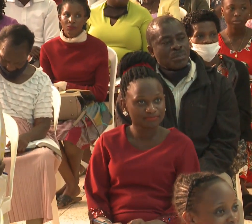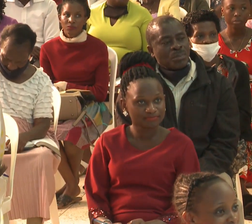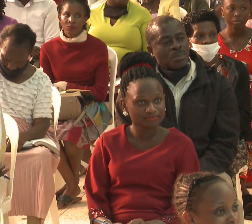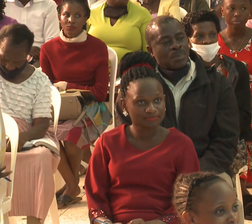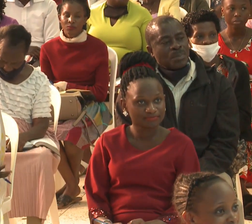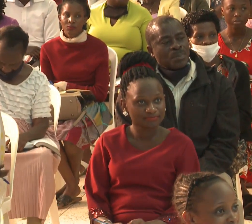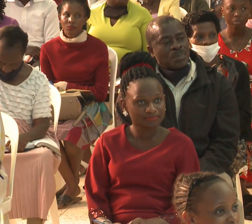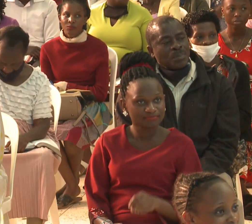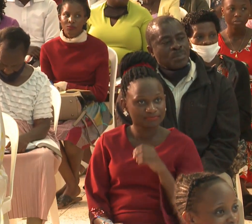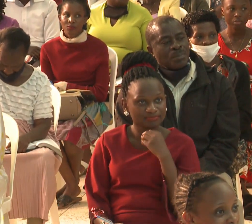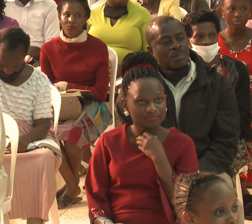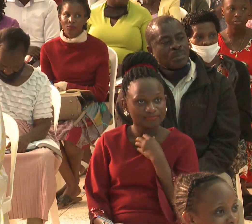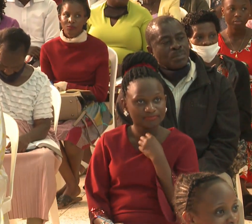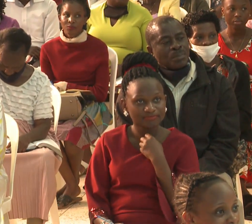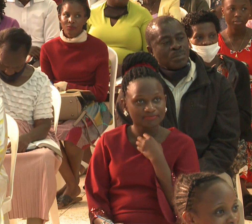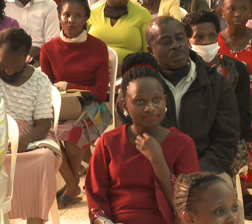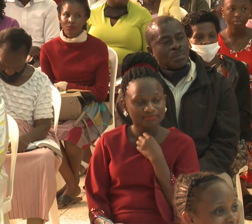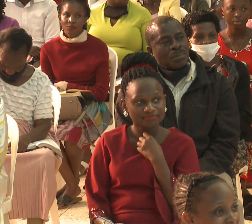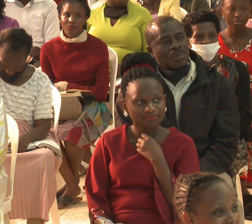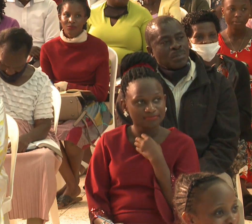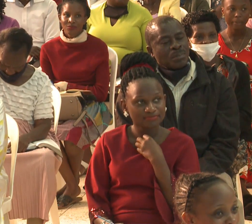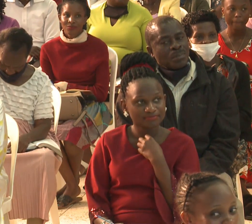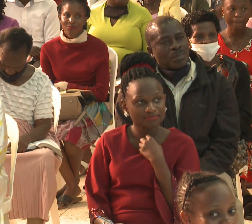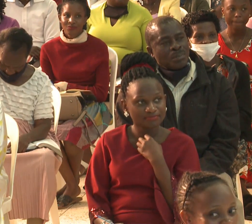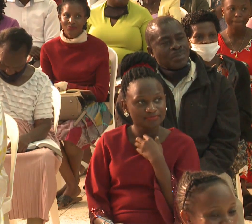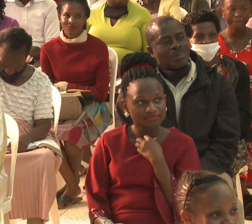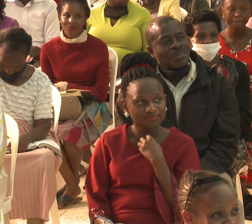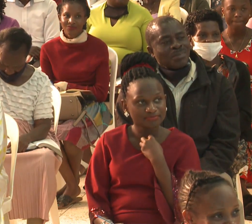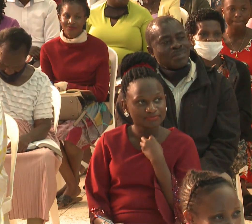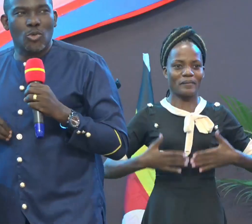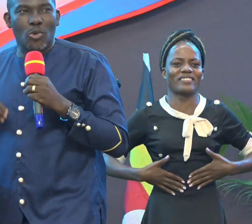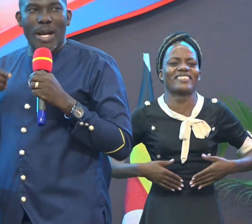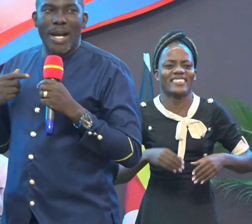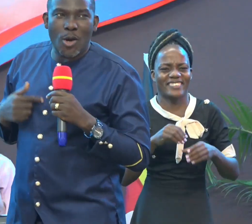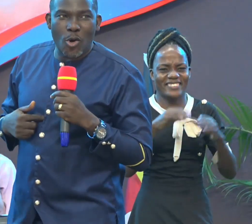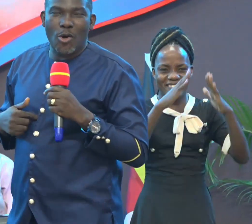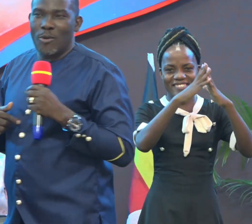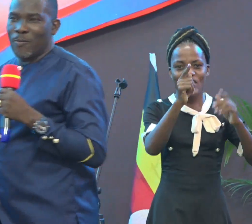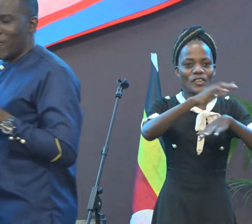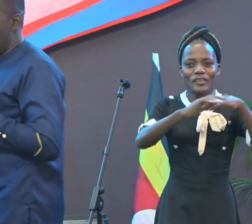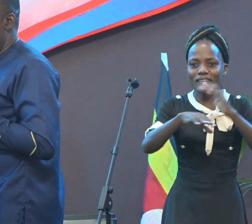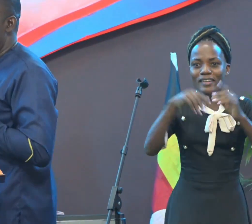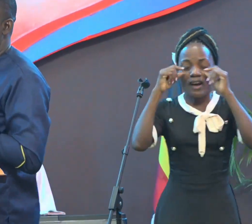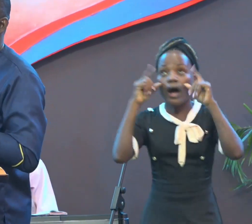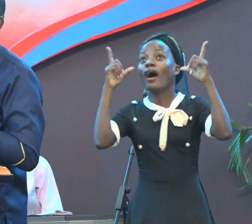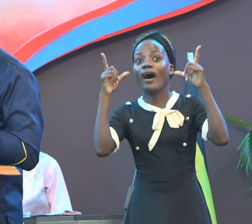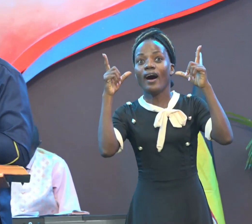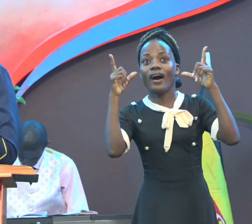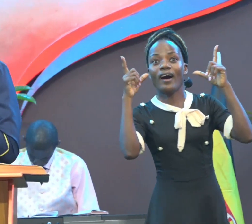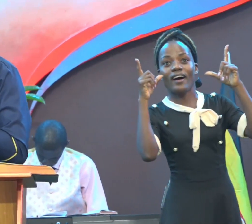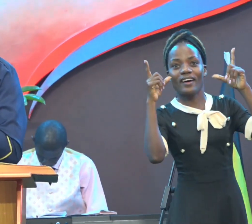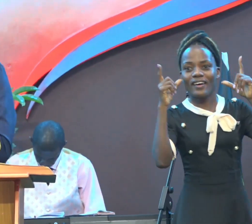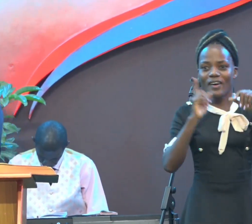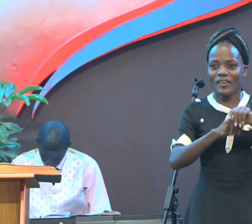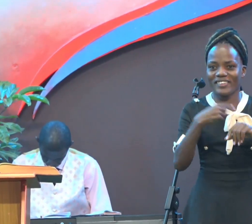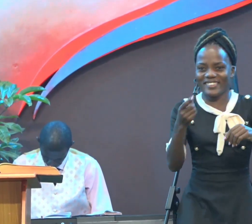time to bring us back. They all bring you to your house. You never wake